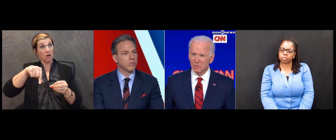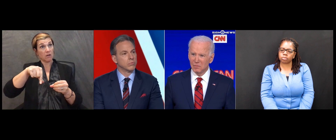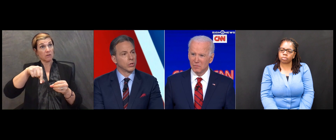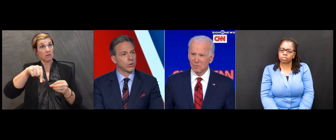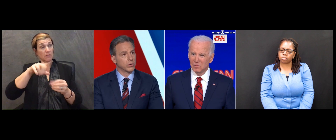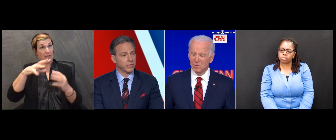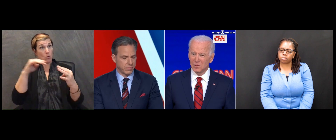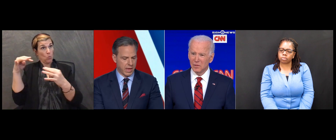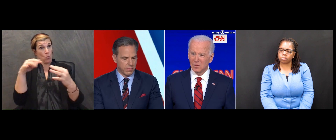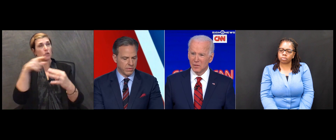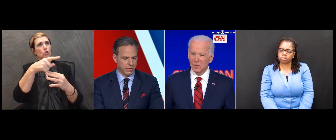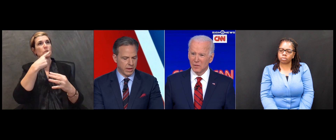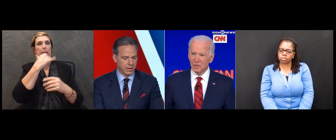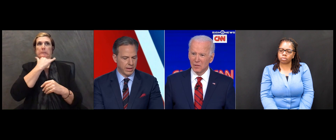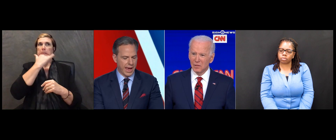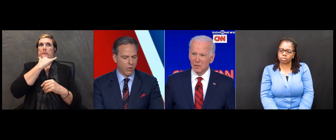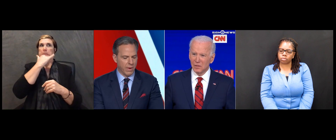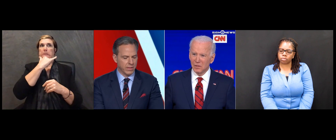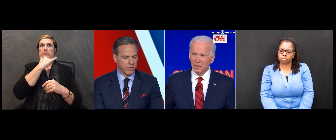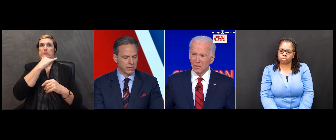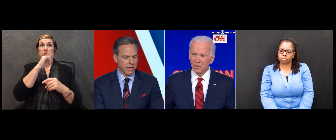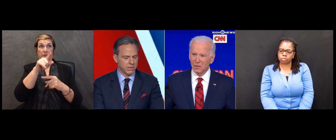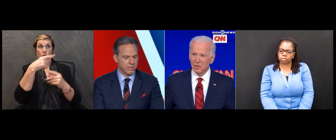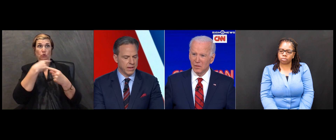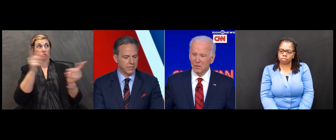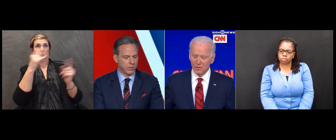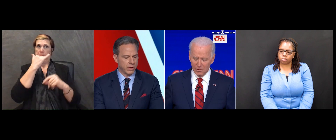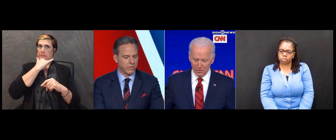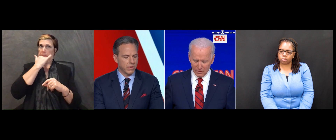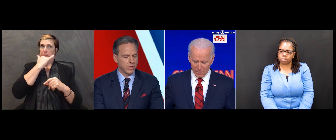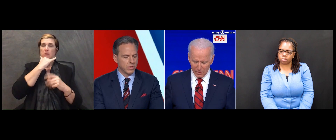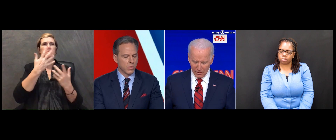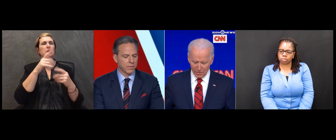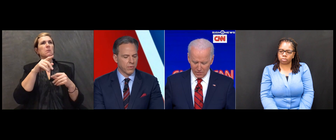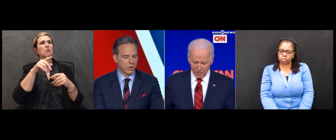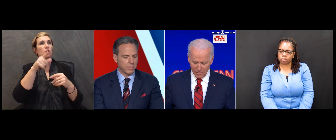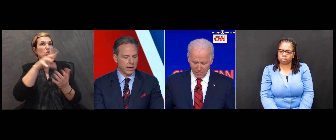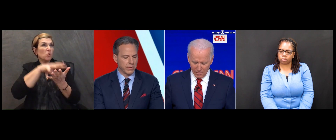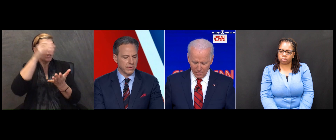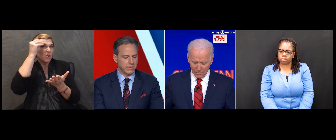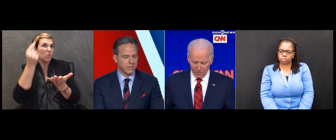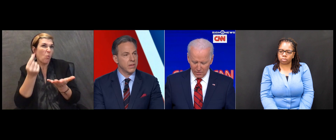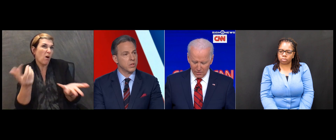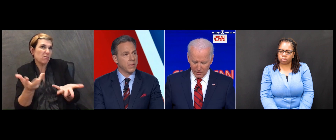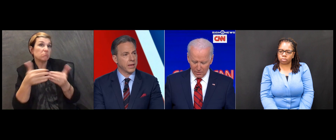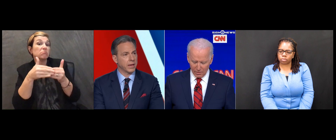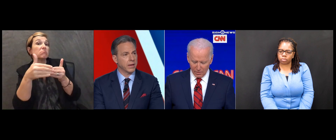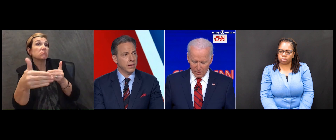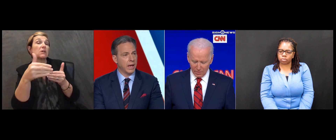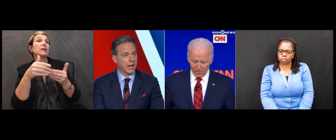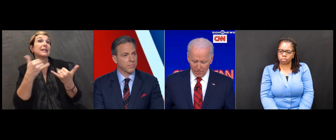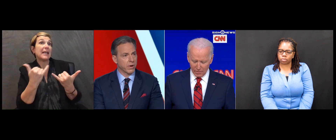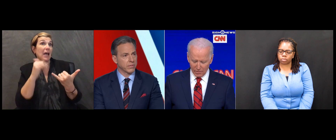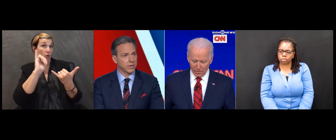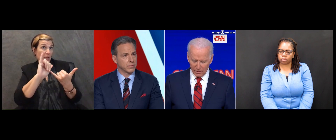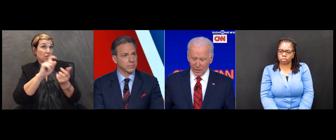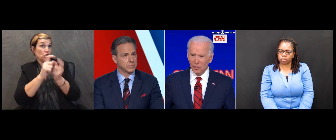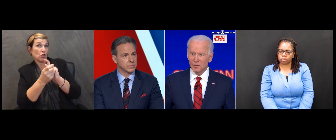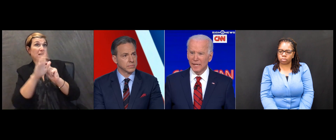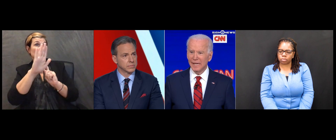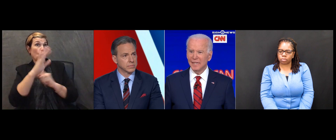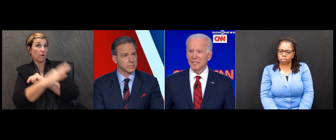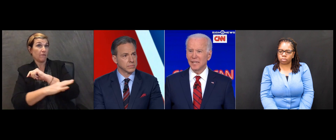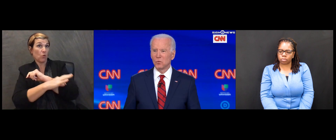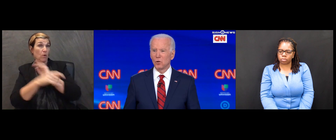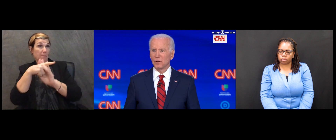lessons did you learn from that mistake, and how might those lessons influence your foreign policy decision-making as president? I